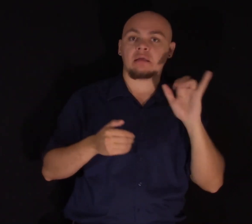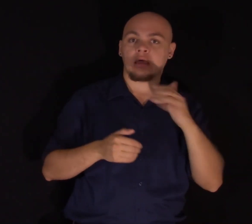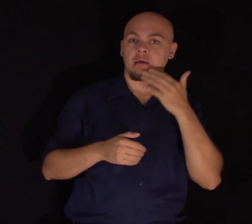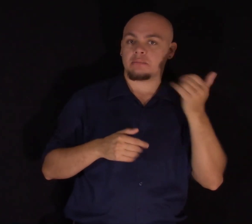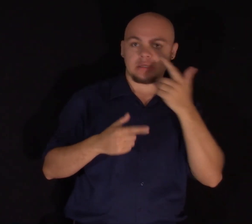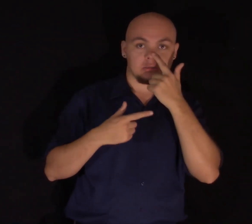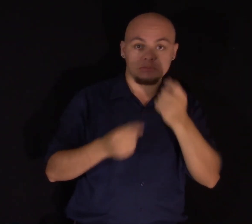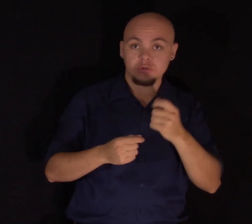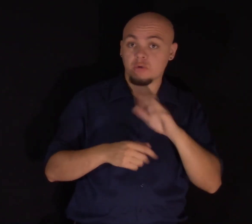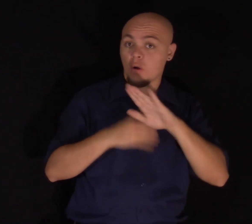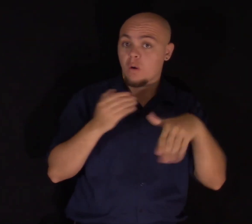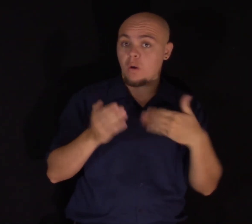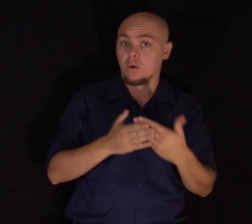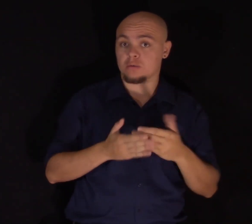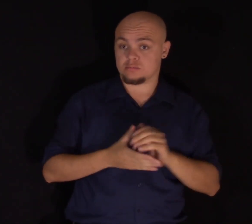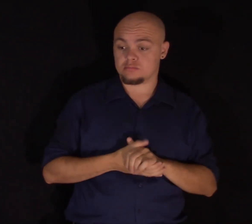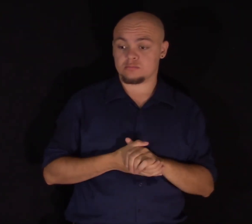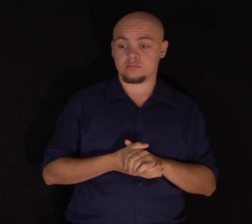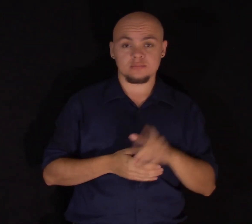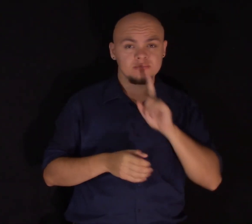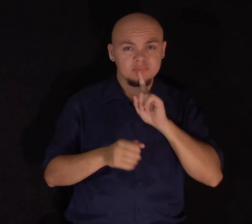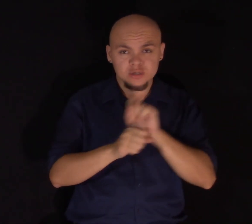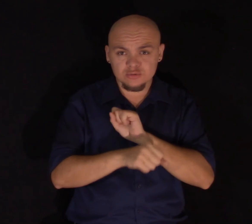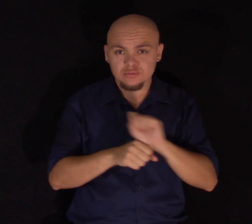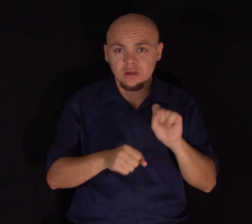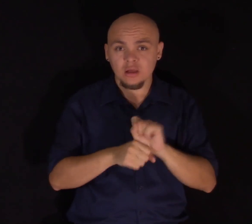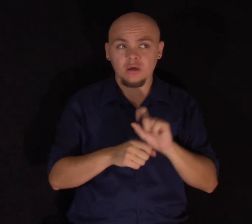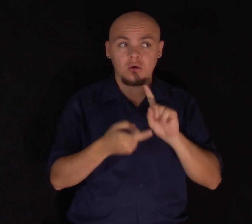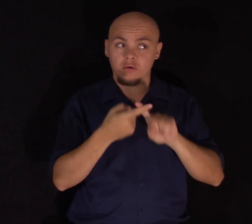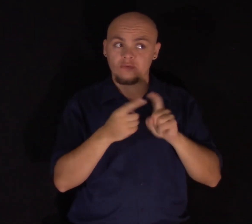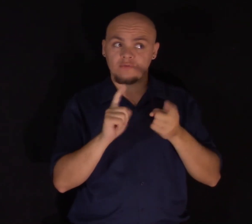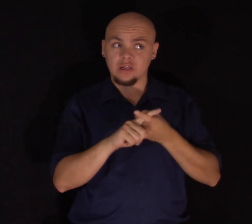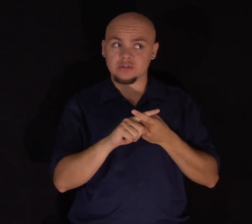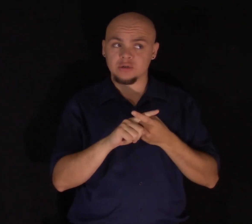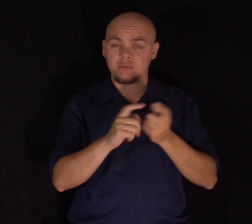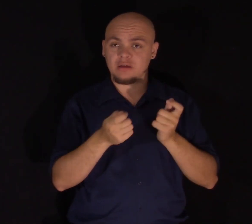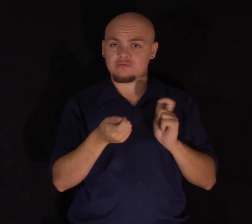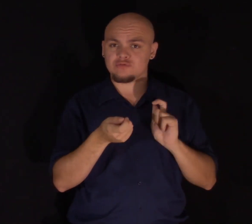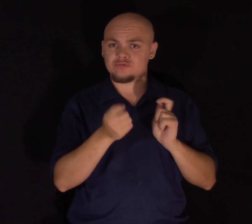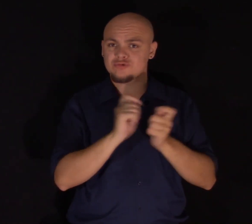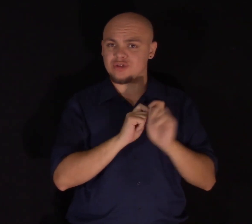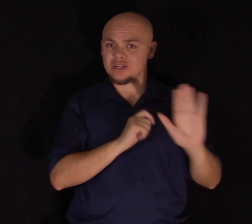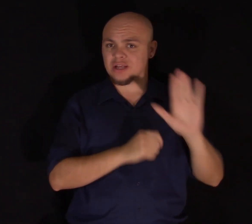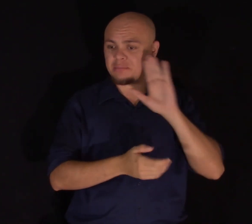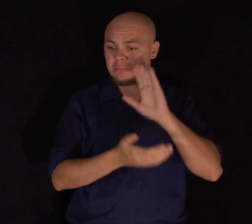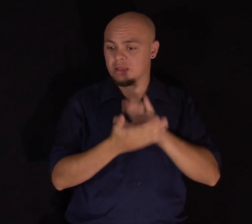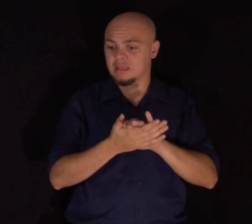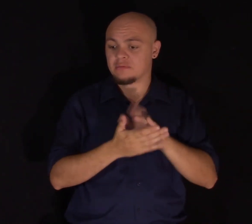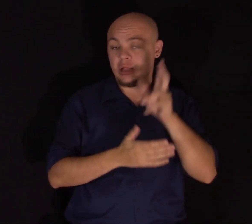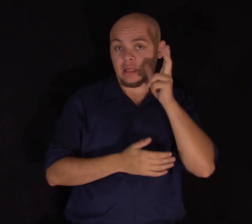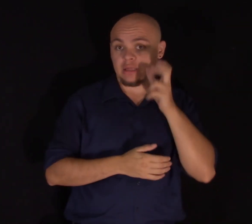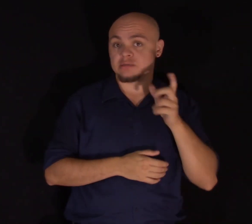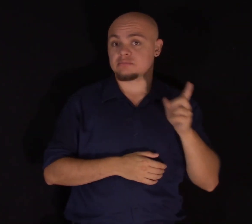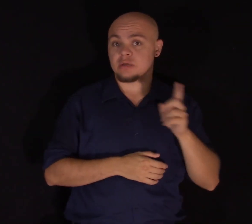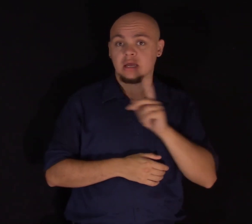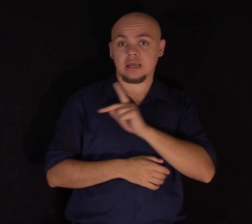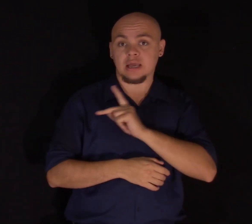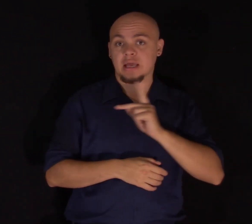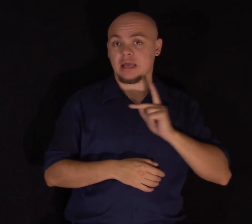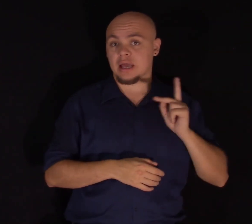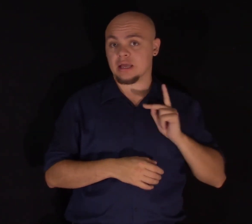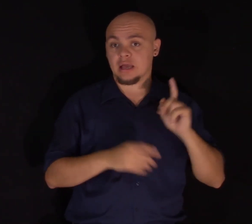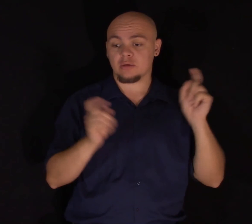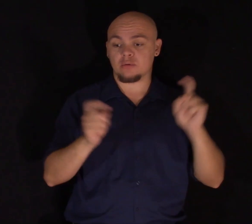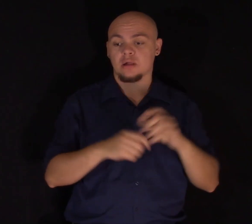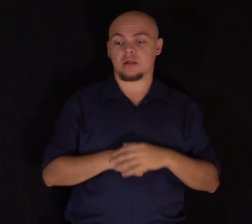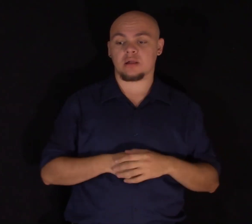all races. Does he really? Or has friendship transcended the color barrier? Listen to Kelly at a Klan rally. I will